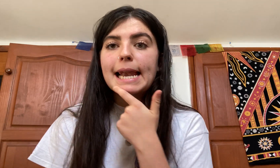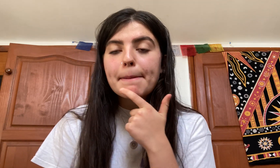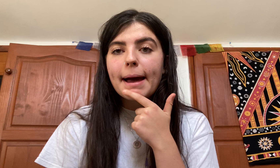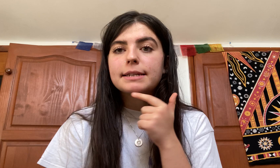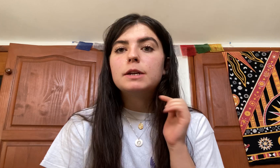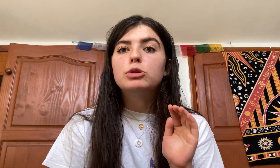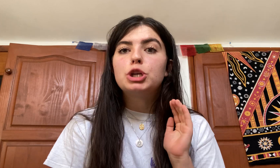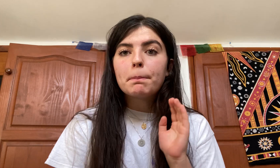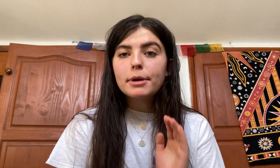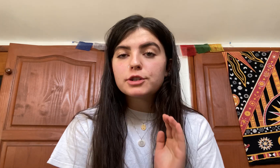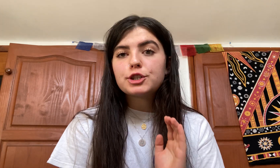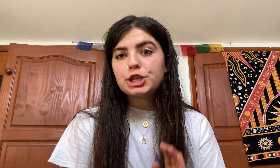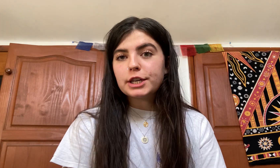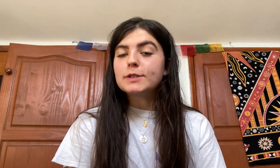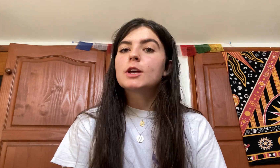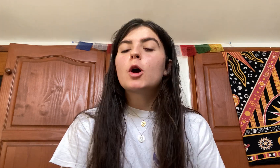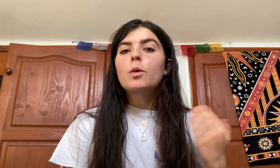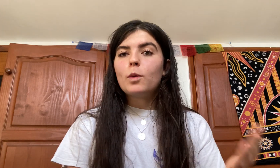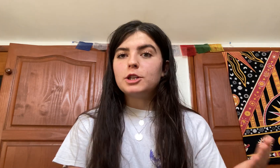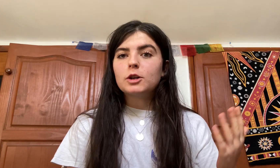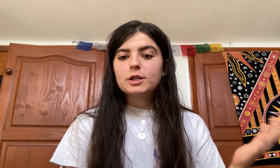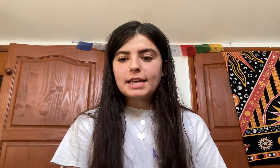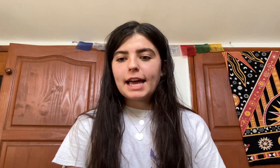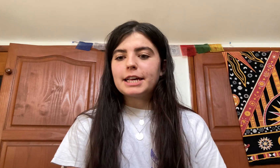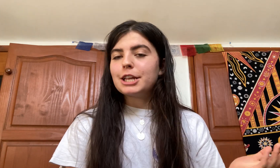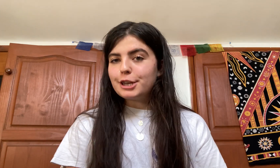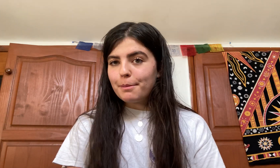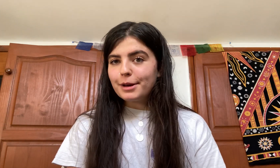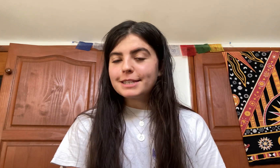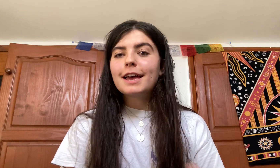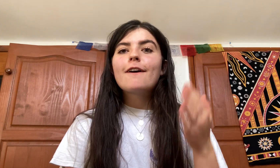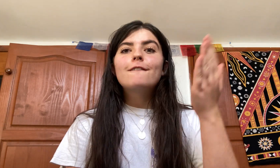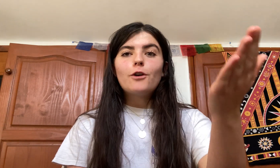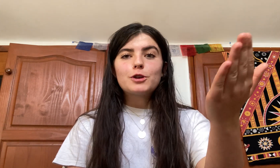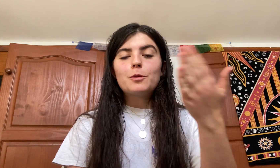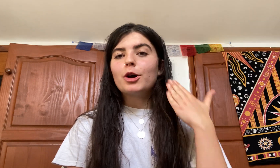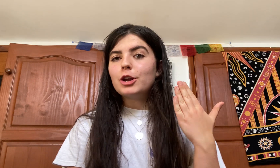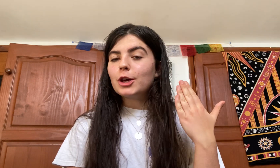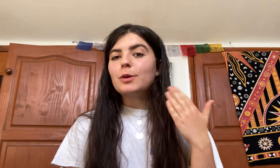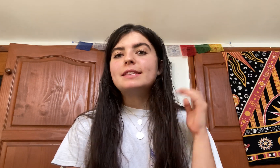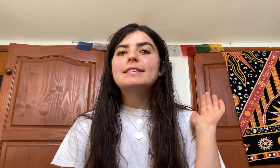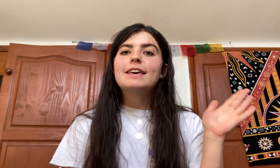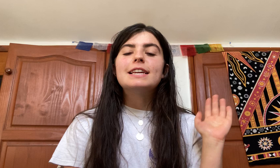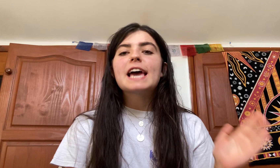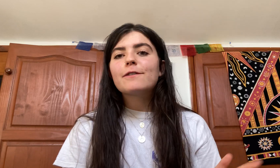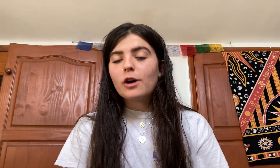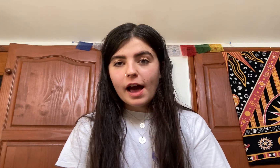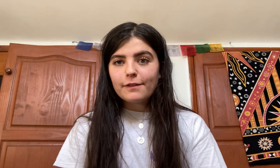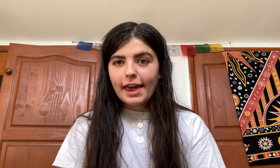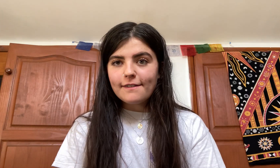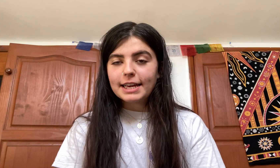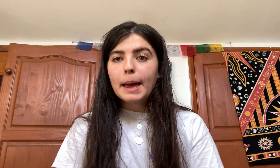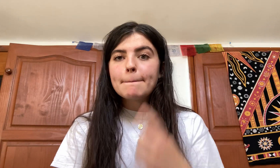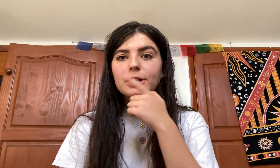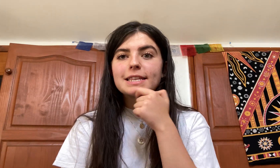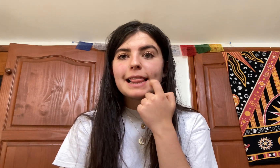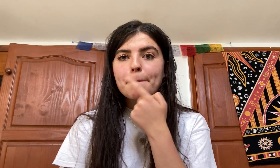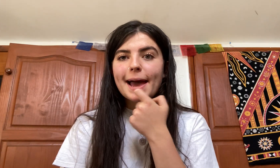lip pattern which you must use when you're saying numbers for someone who is either deaf or hard of hearing, because lip